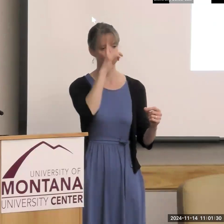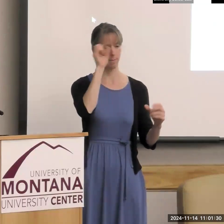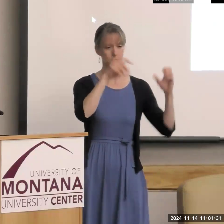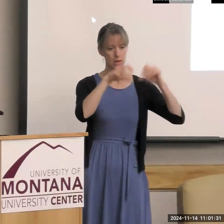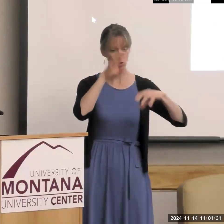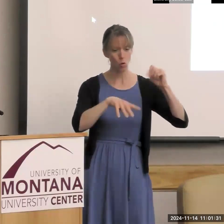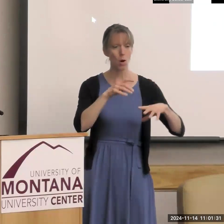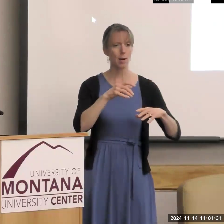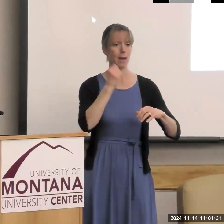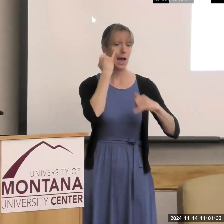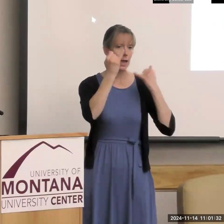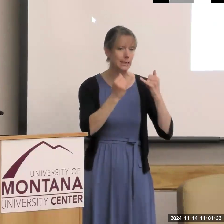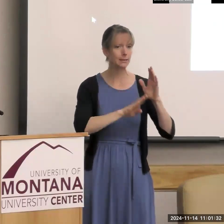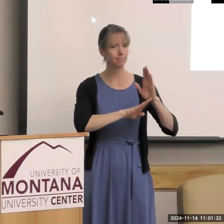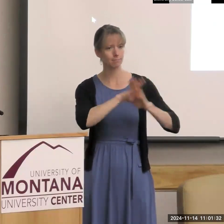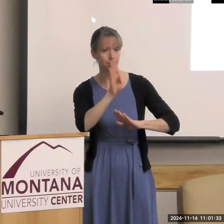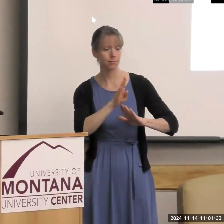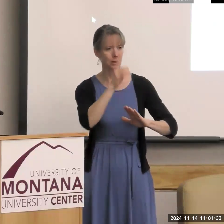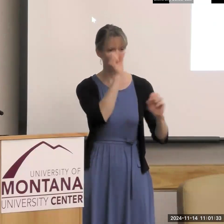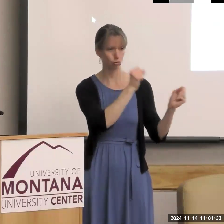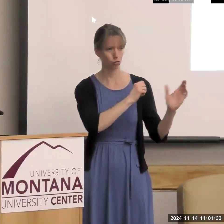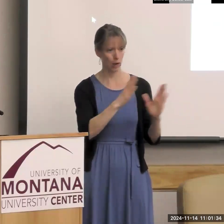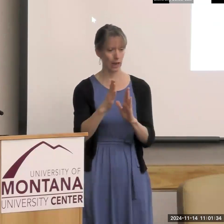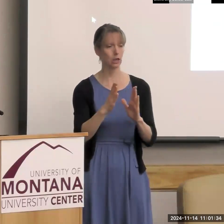up with, devise a strategy or 2